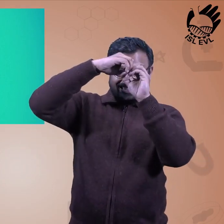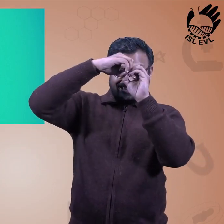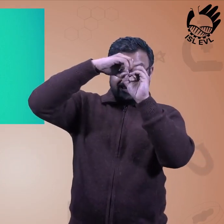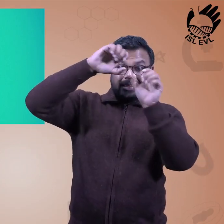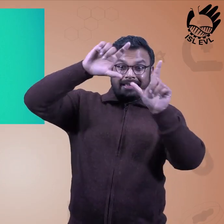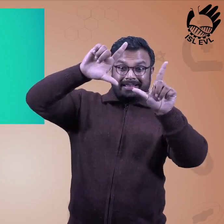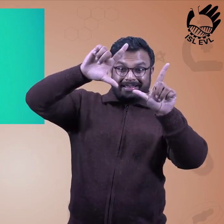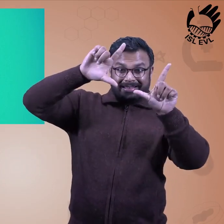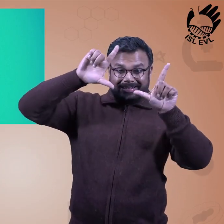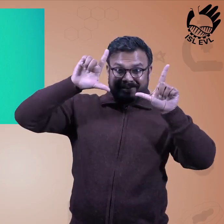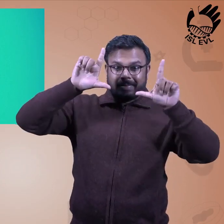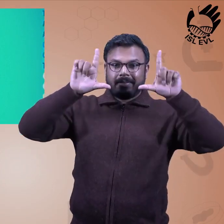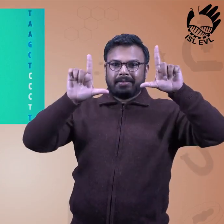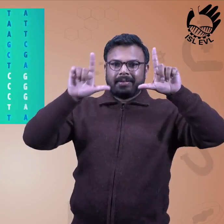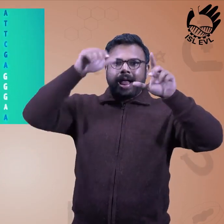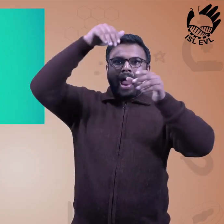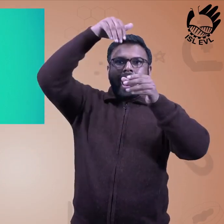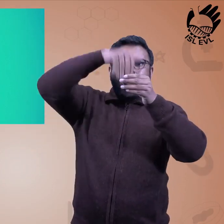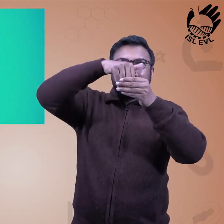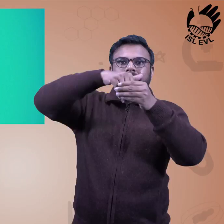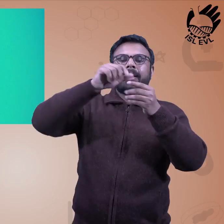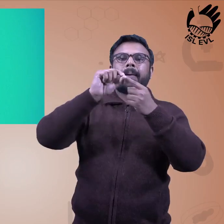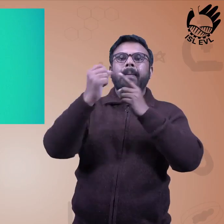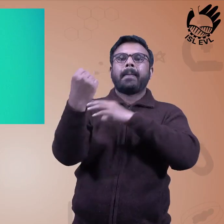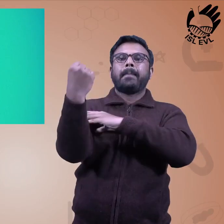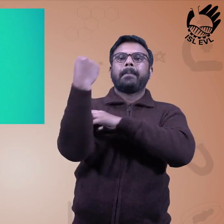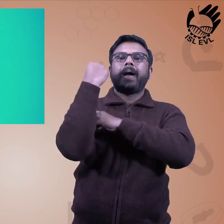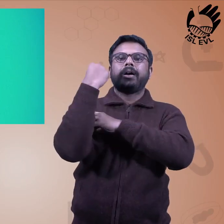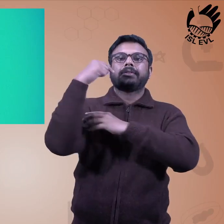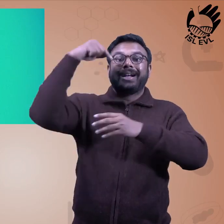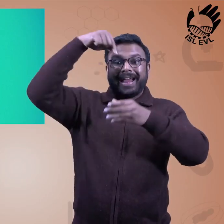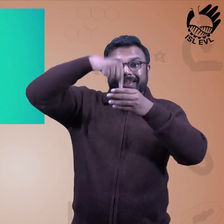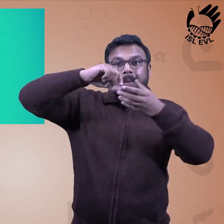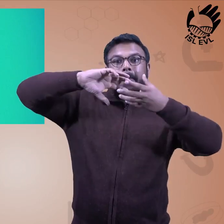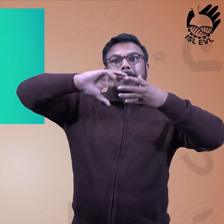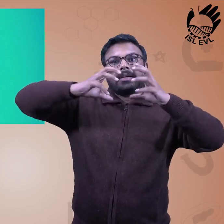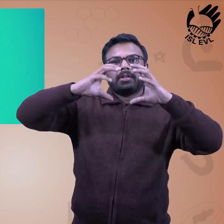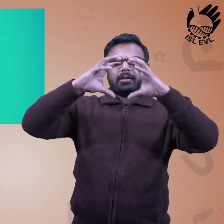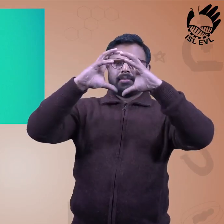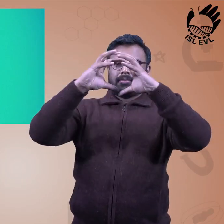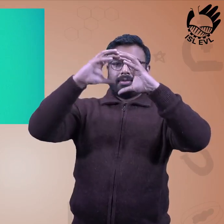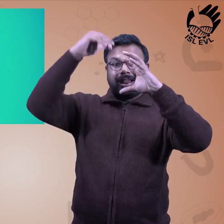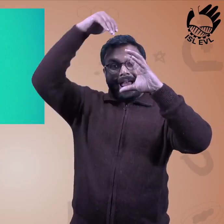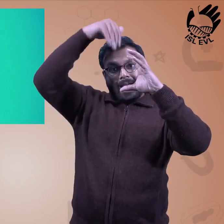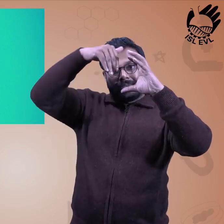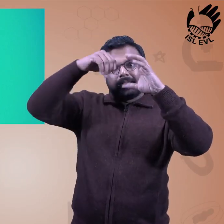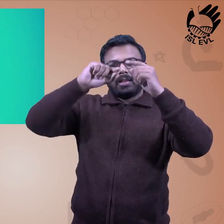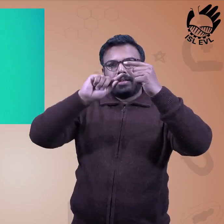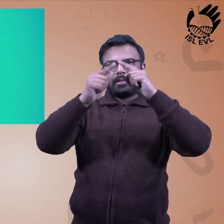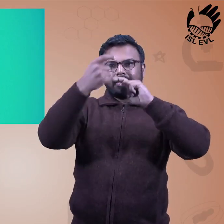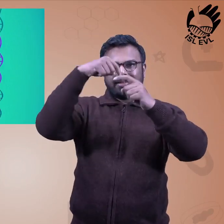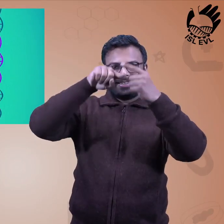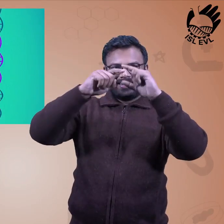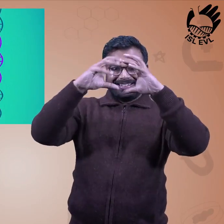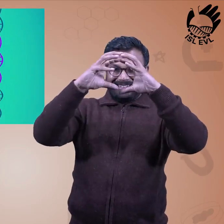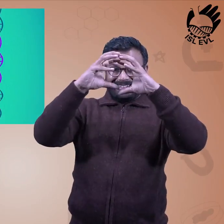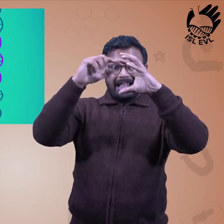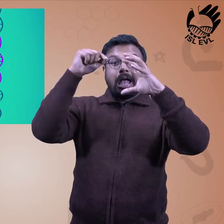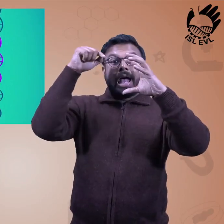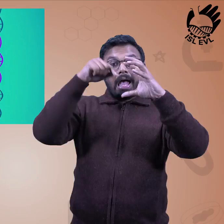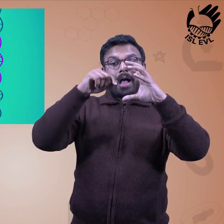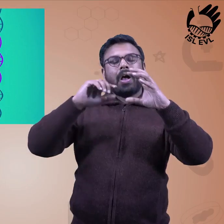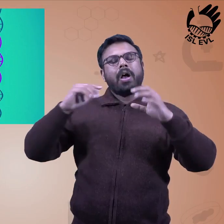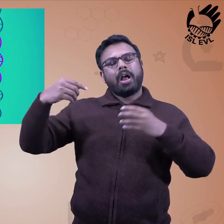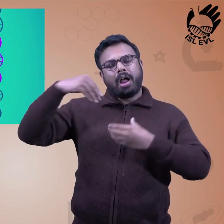These genes hold information to make proteins, the little machines in the